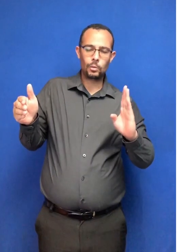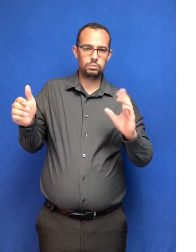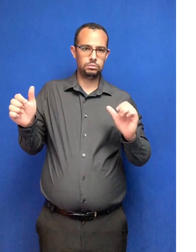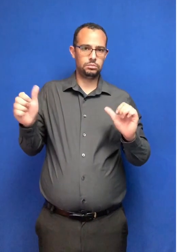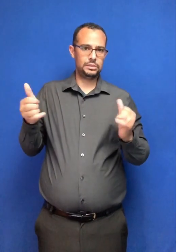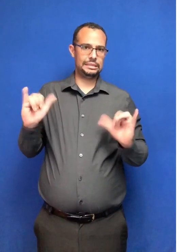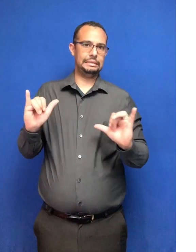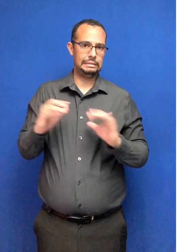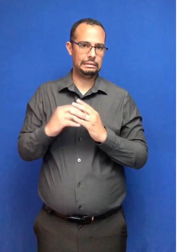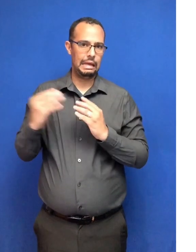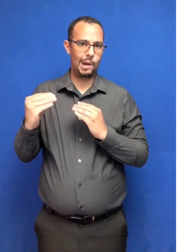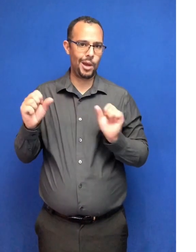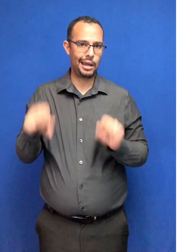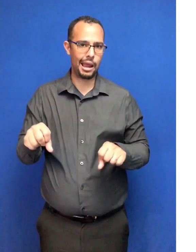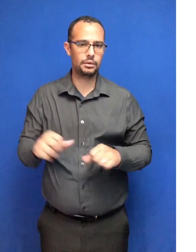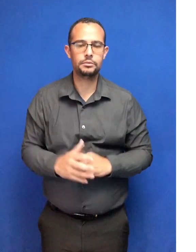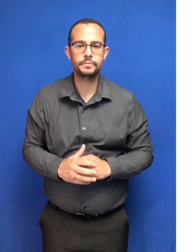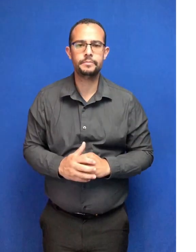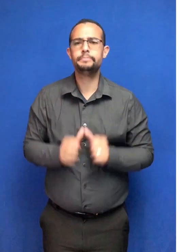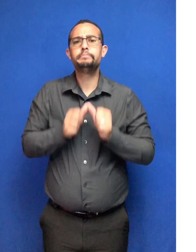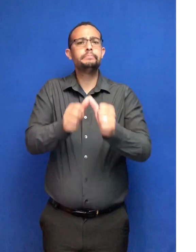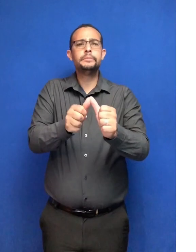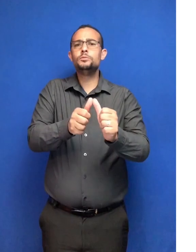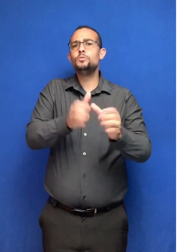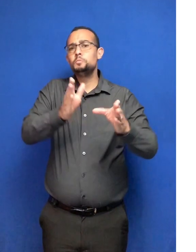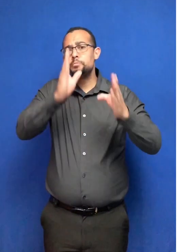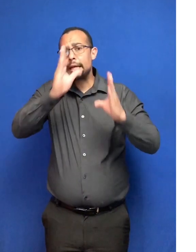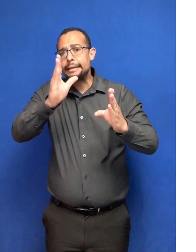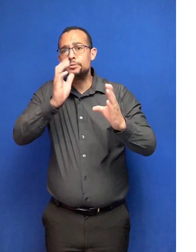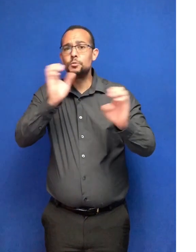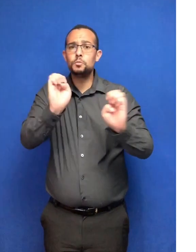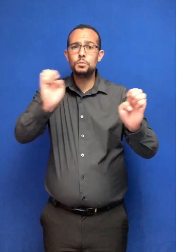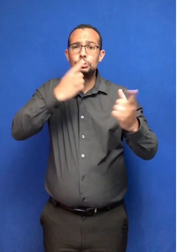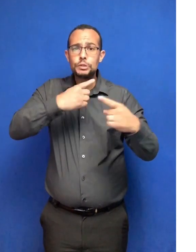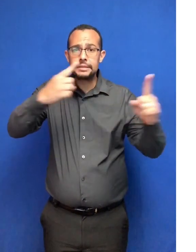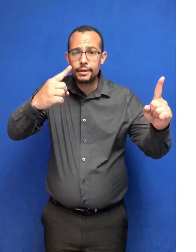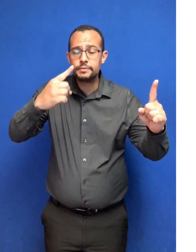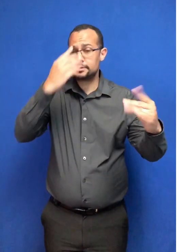Continue to watch for emergency information and instructions throughout the hurricane.